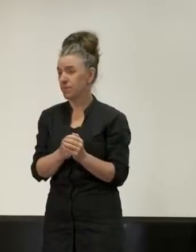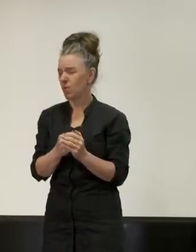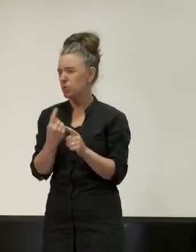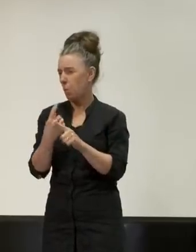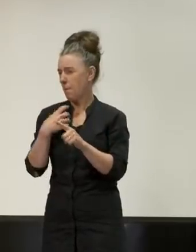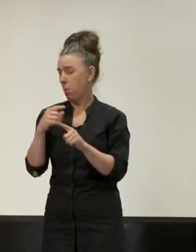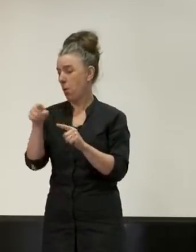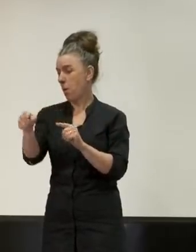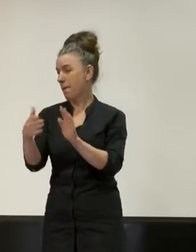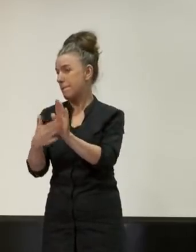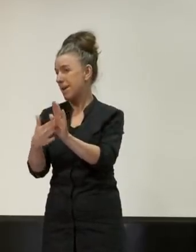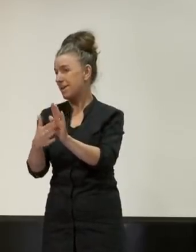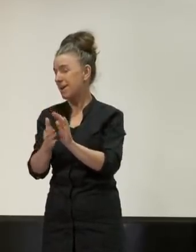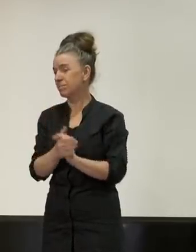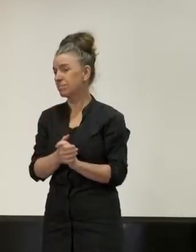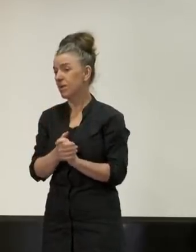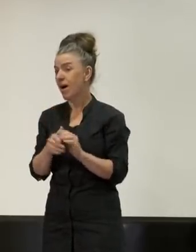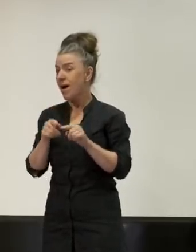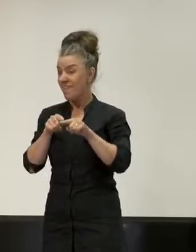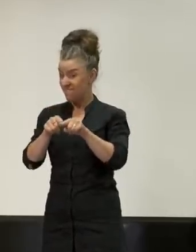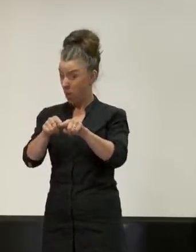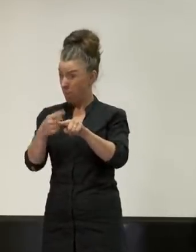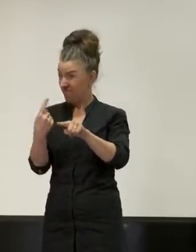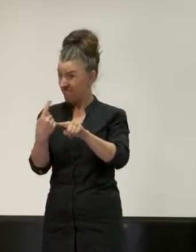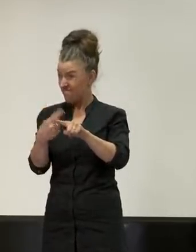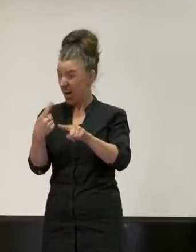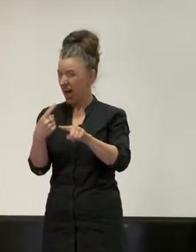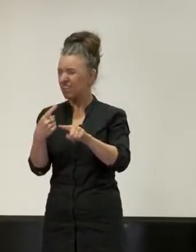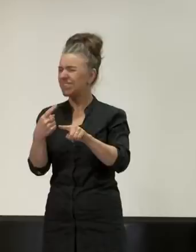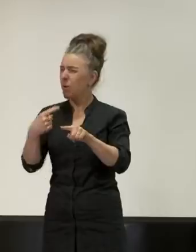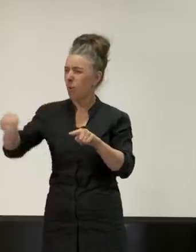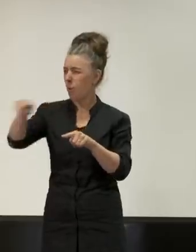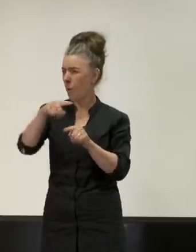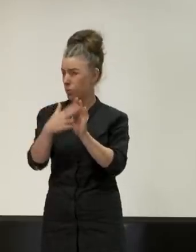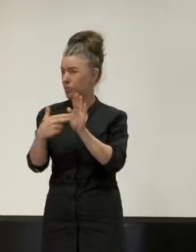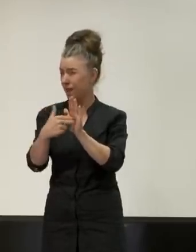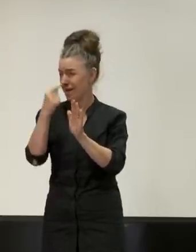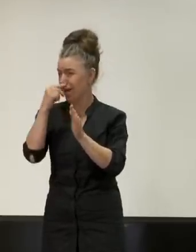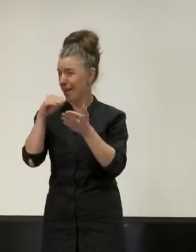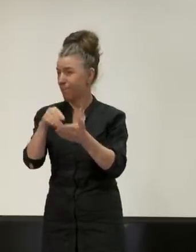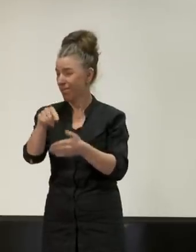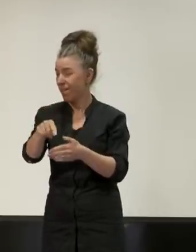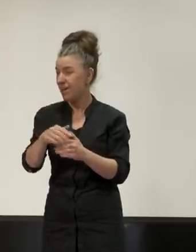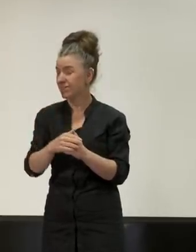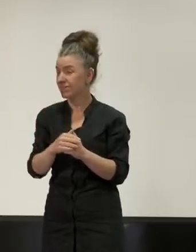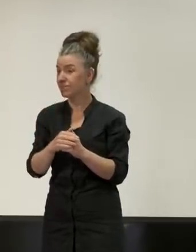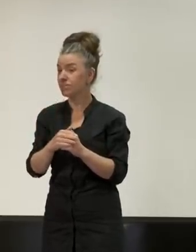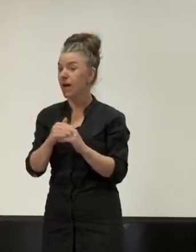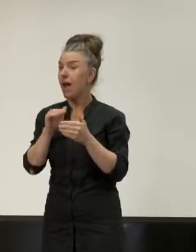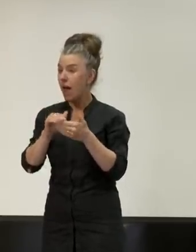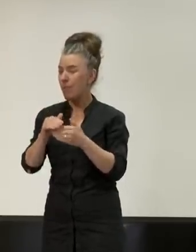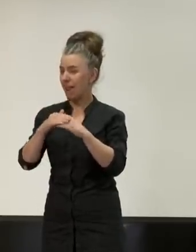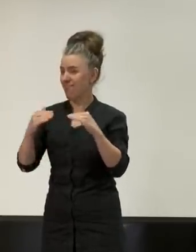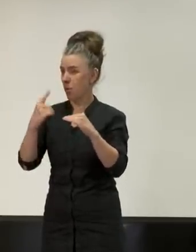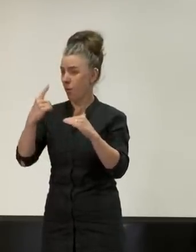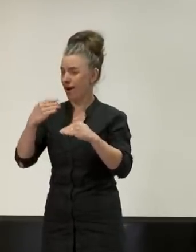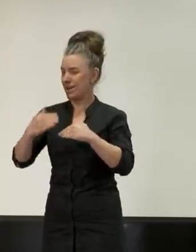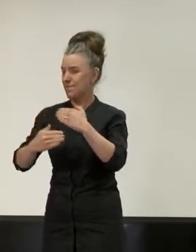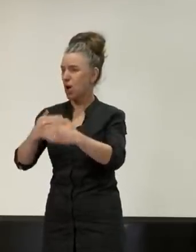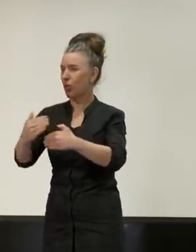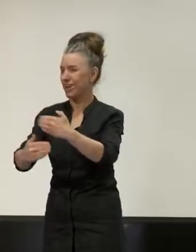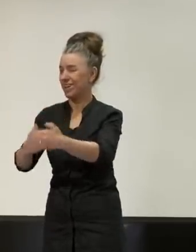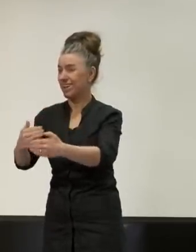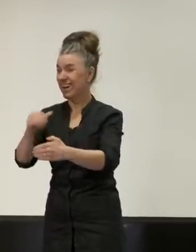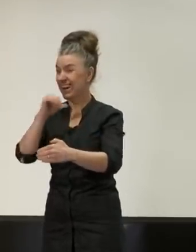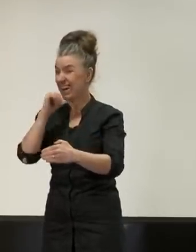the key things we can all do individually to help us stay in level 1 in the event of new cases, rather than having to move